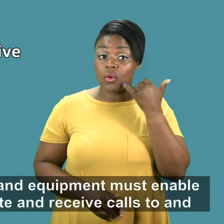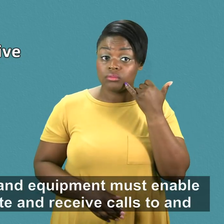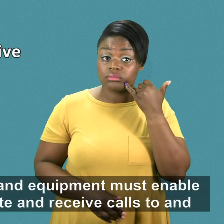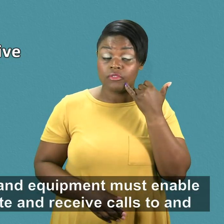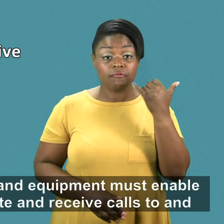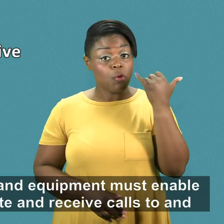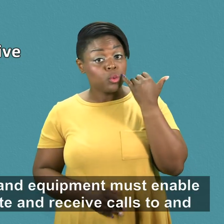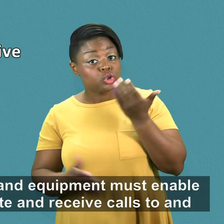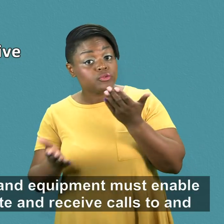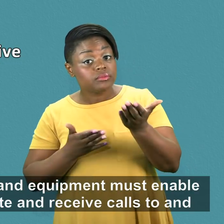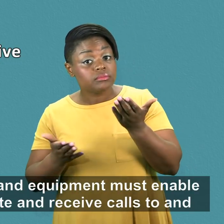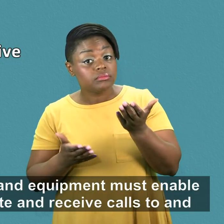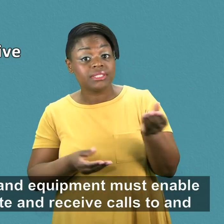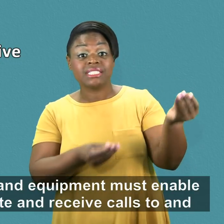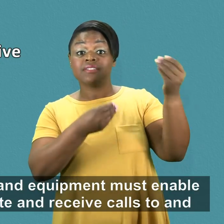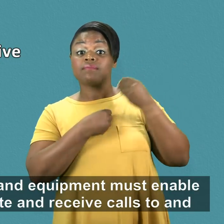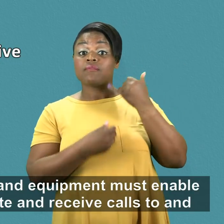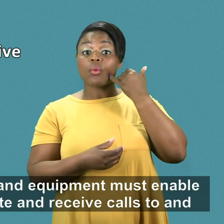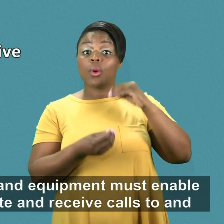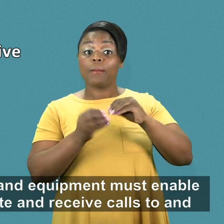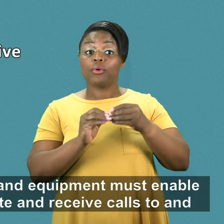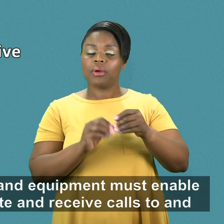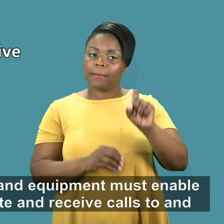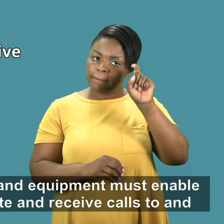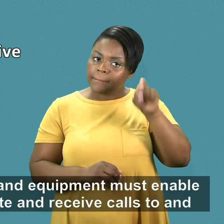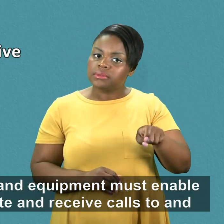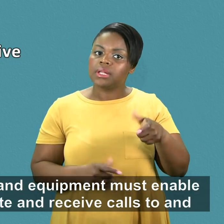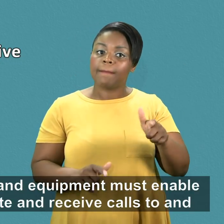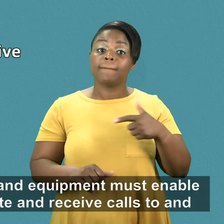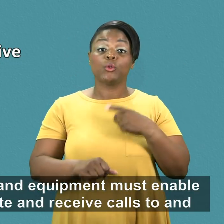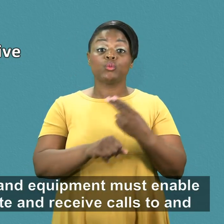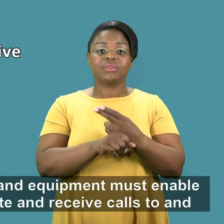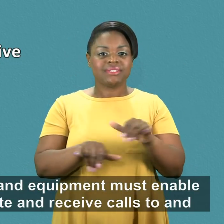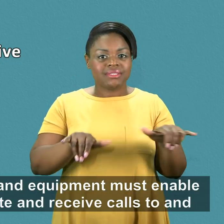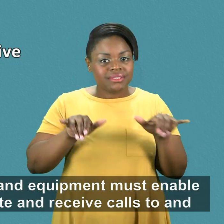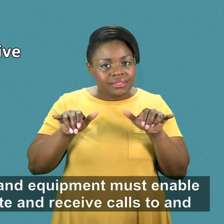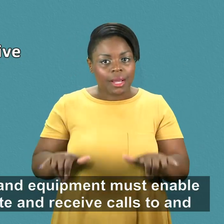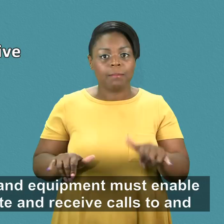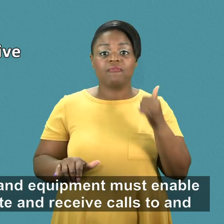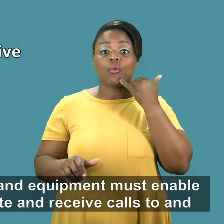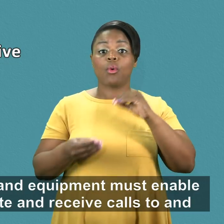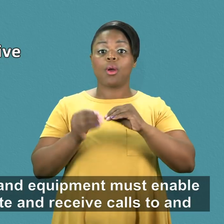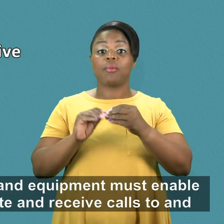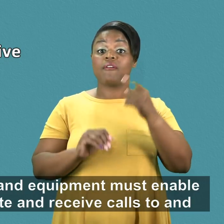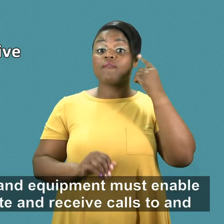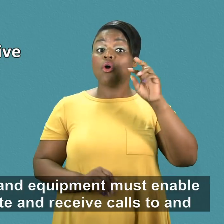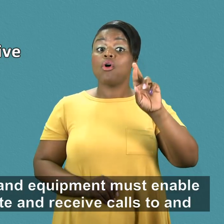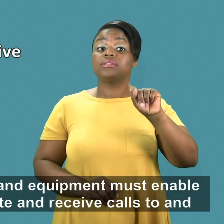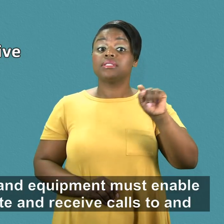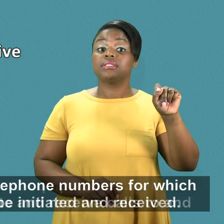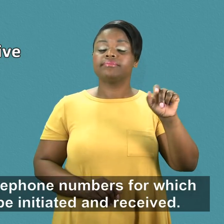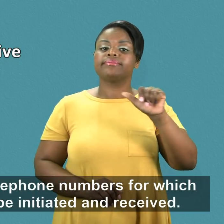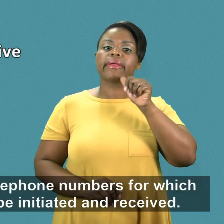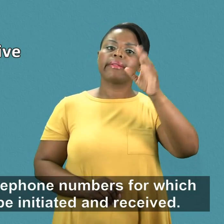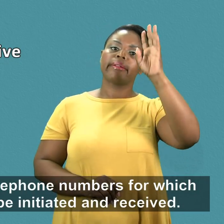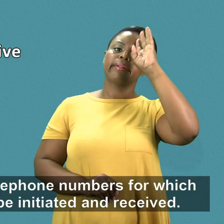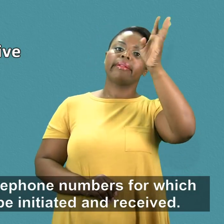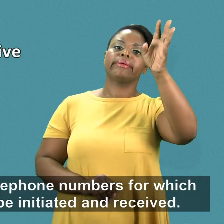Covered services and equipment must enable the caller to initiate and receive calls to and from the same telephone